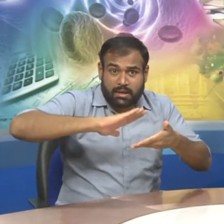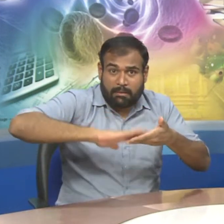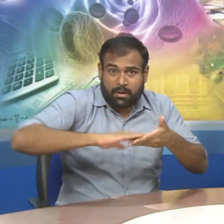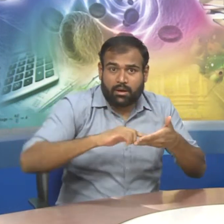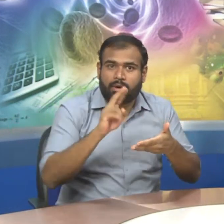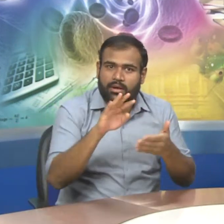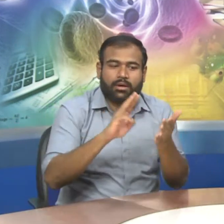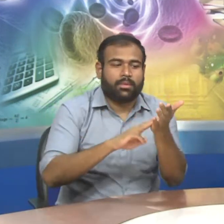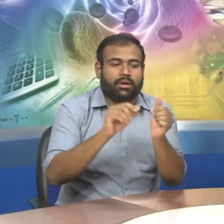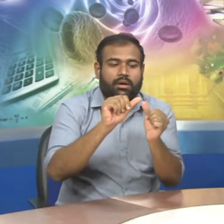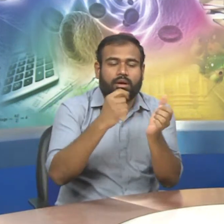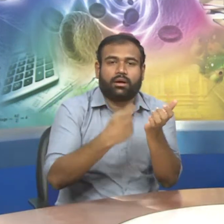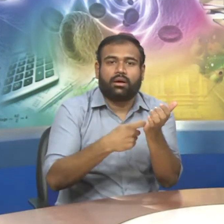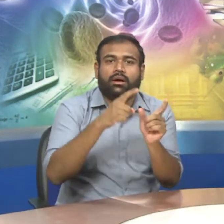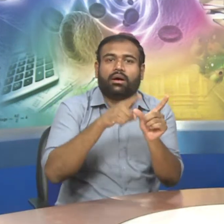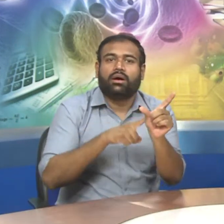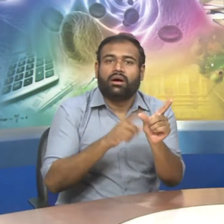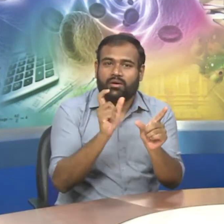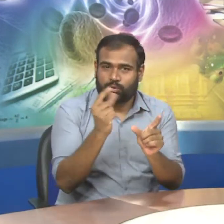and then marry is, this is the sign for marriage.